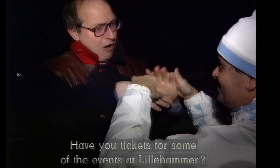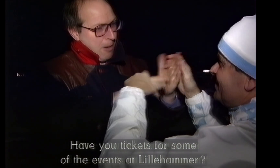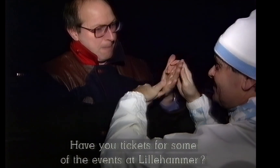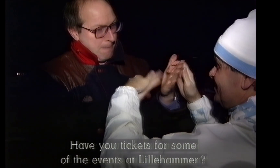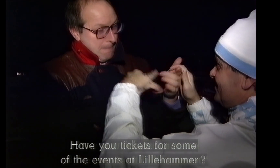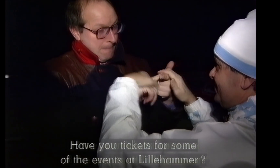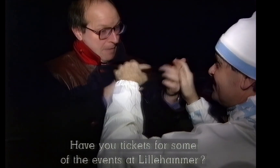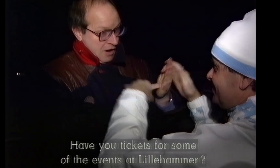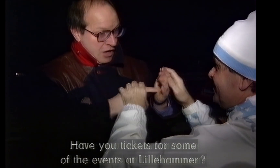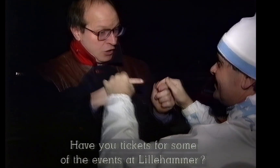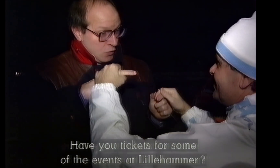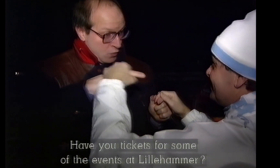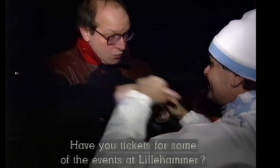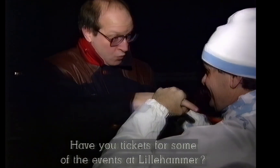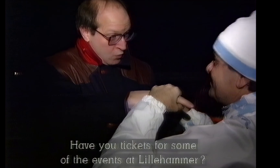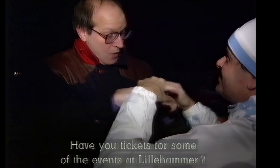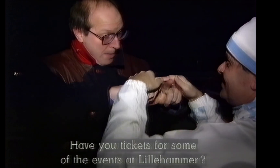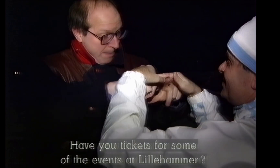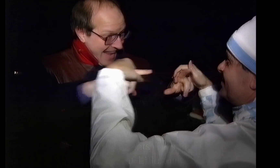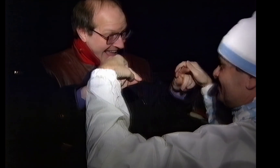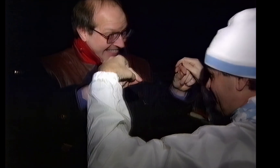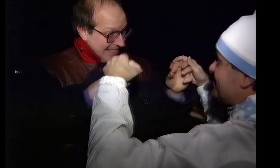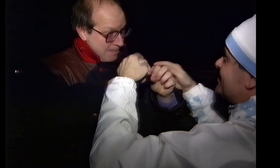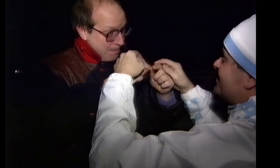Have you any tickets for some of the events at Lillehammer?